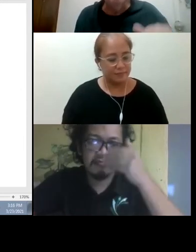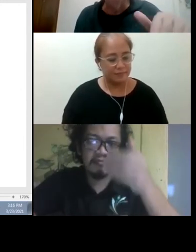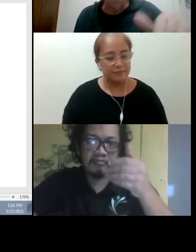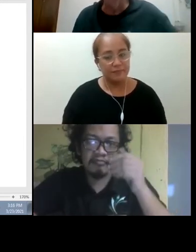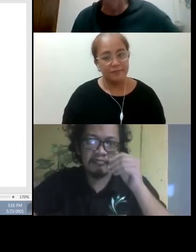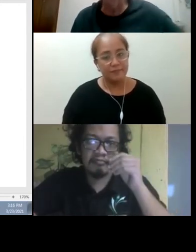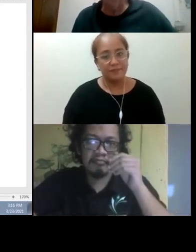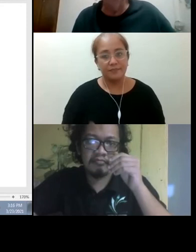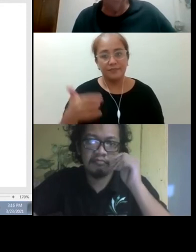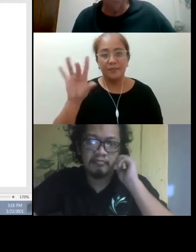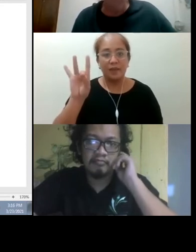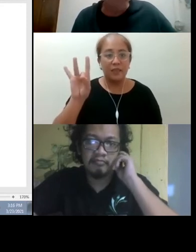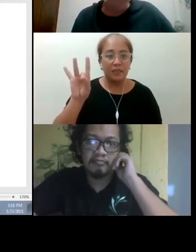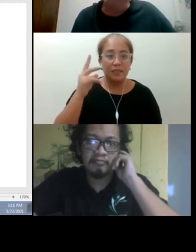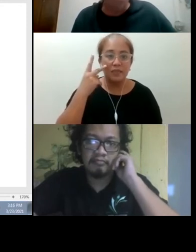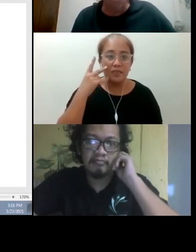You go down to 8.